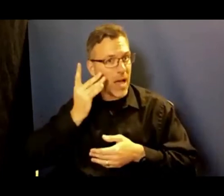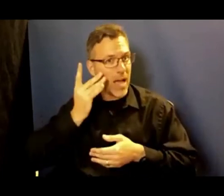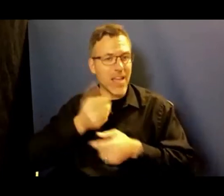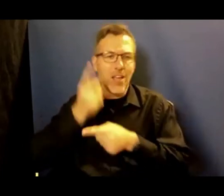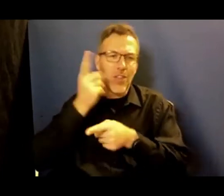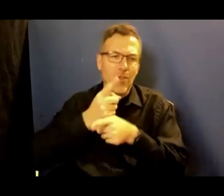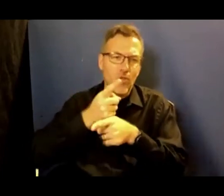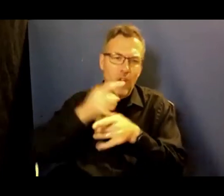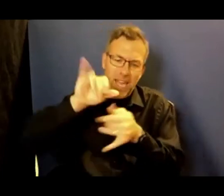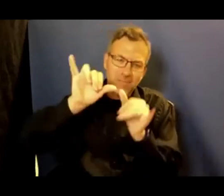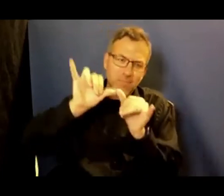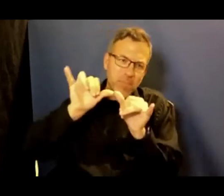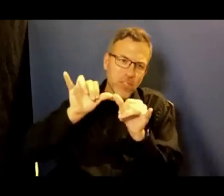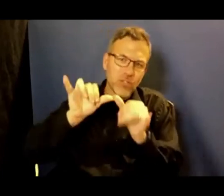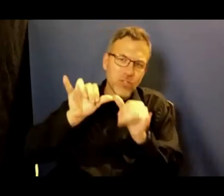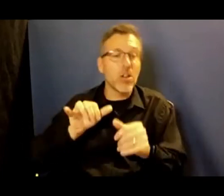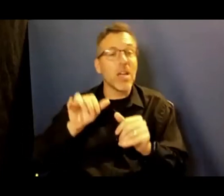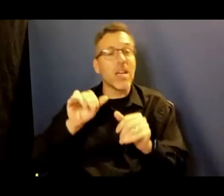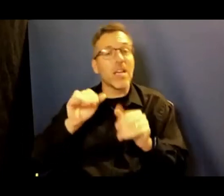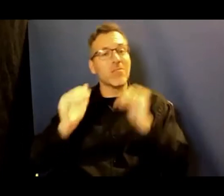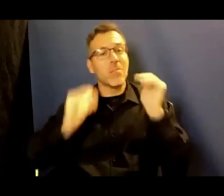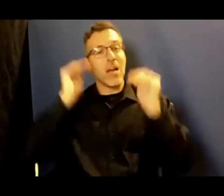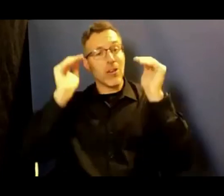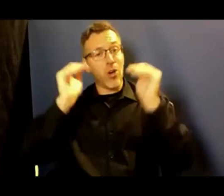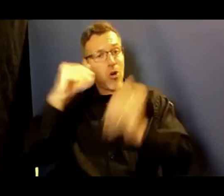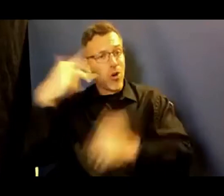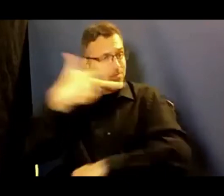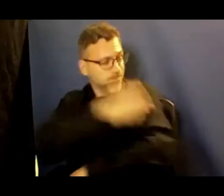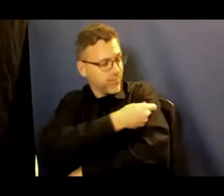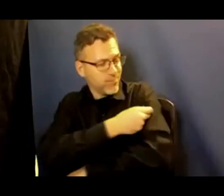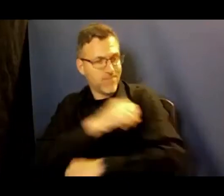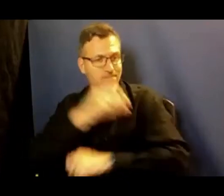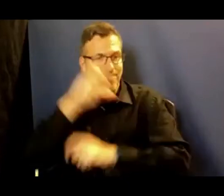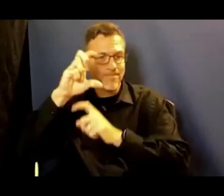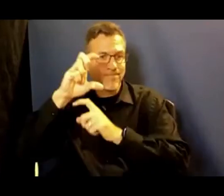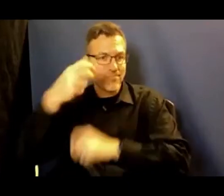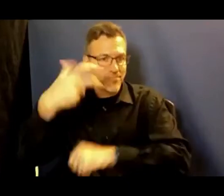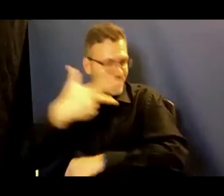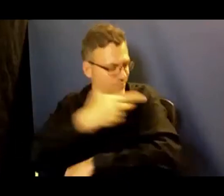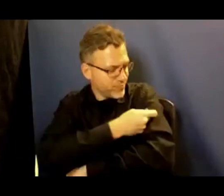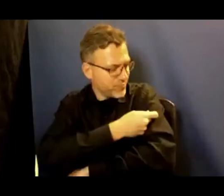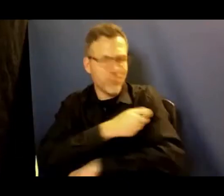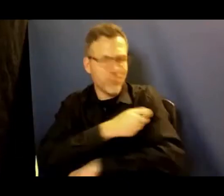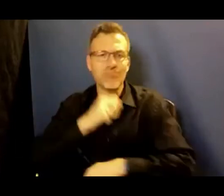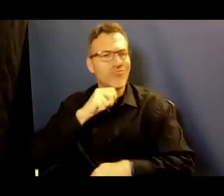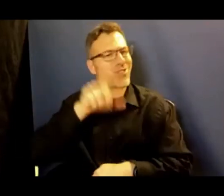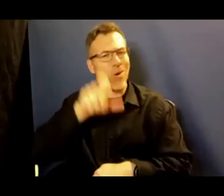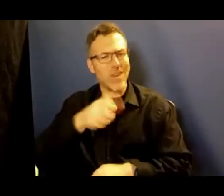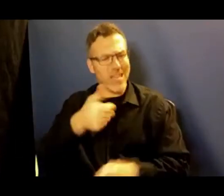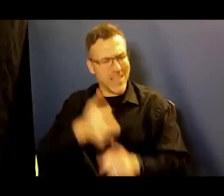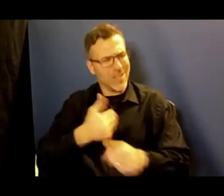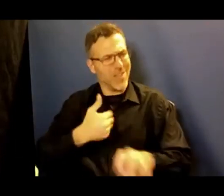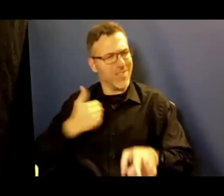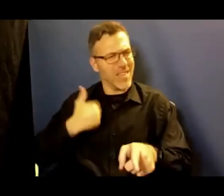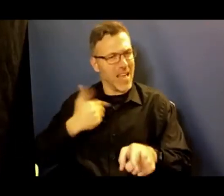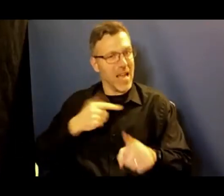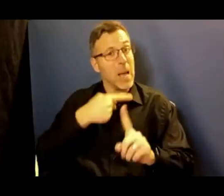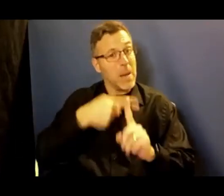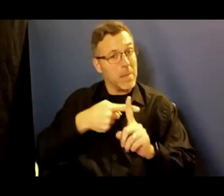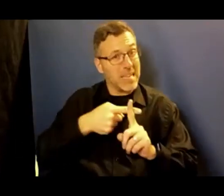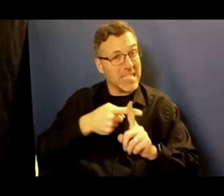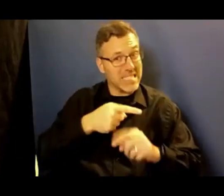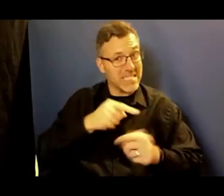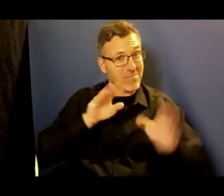don't need the adult size dose because they're not adult size. Plus their immune systems are in some ways much better